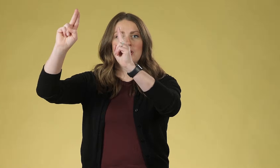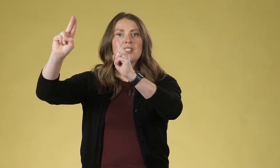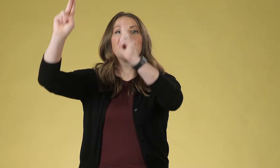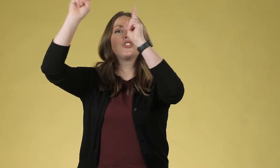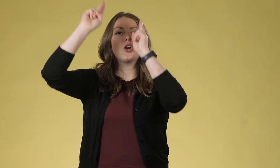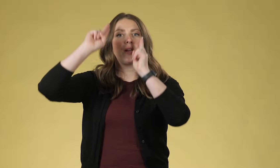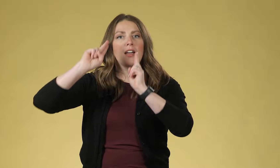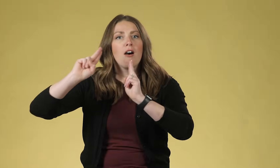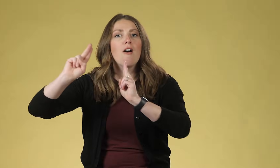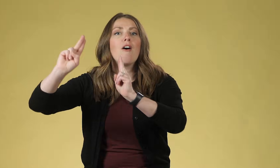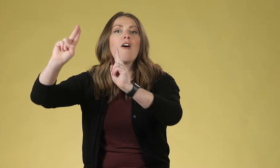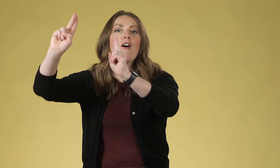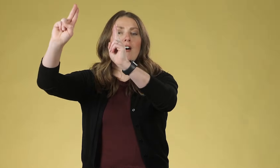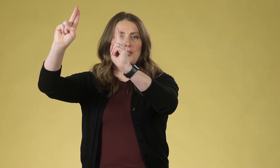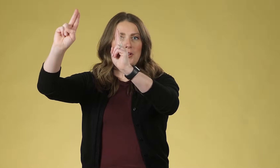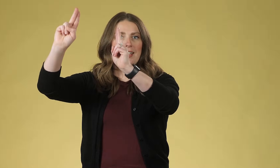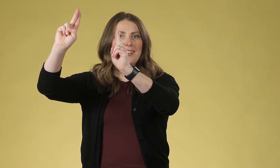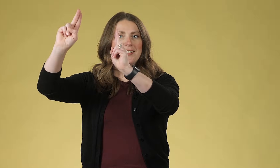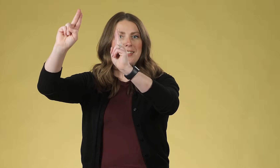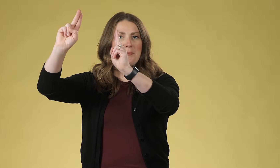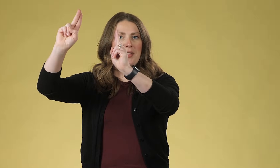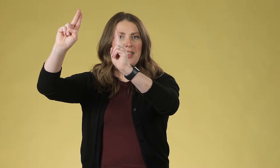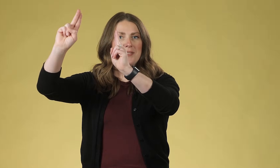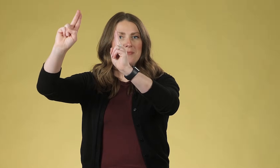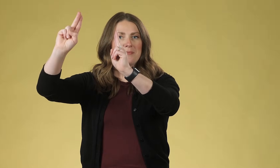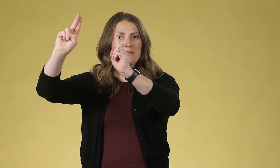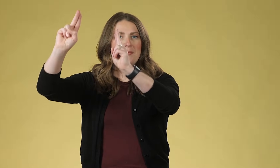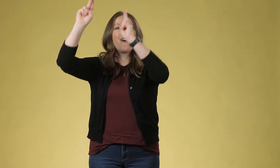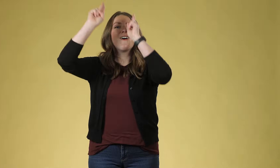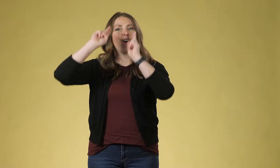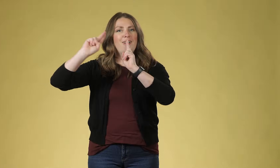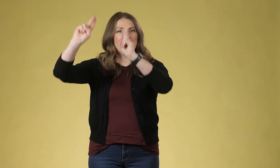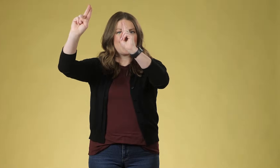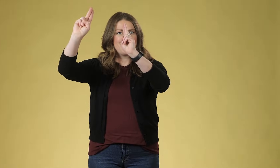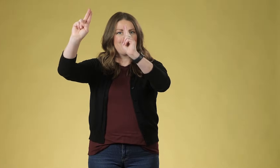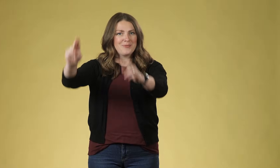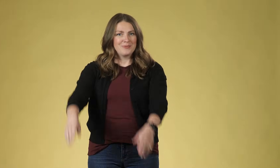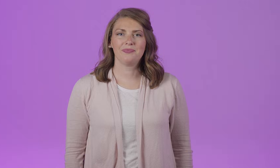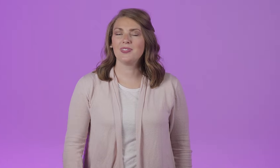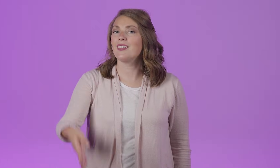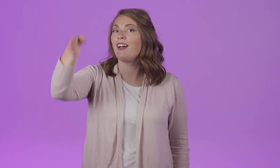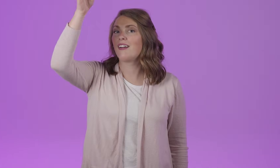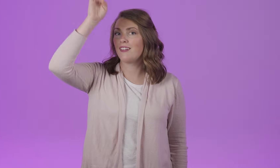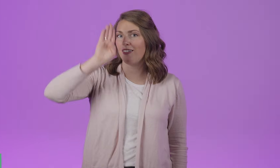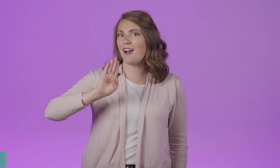upwards, showing honoring something. Honor. God.